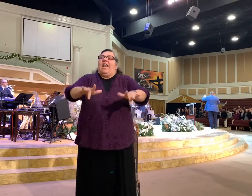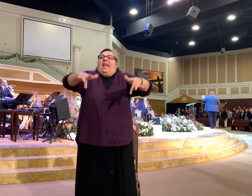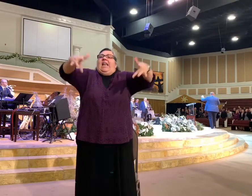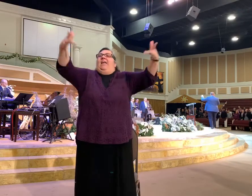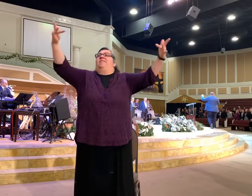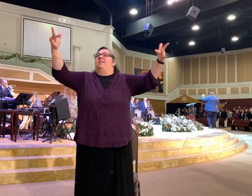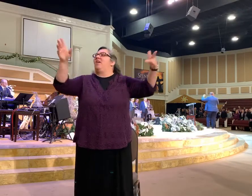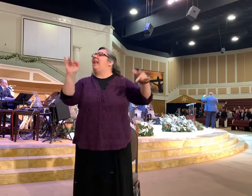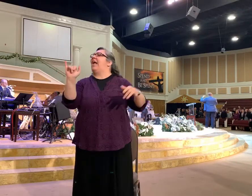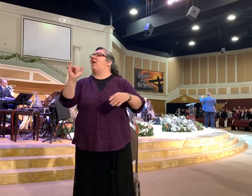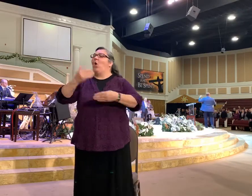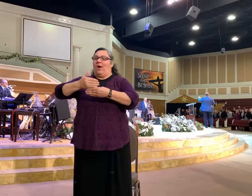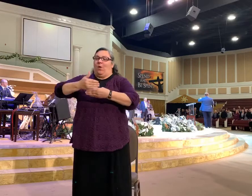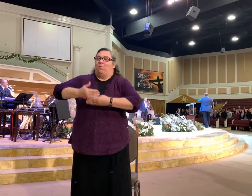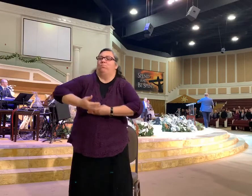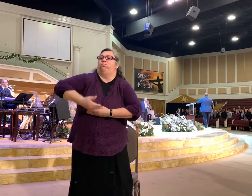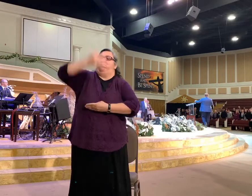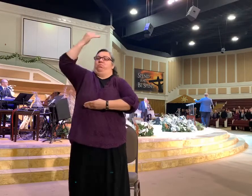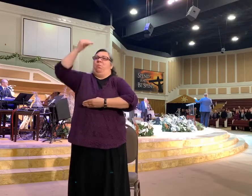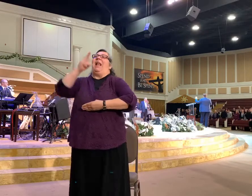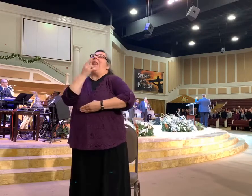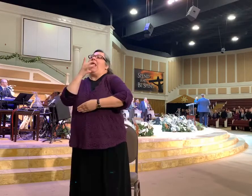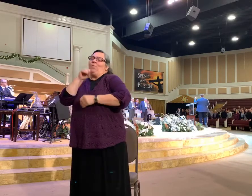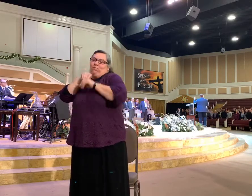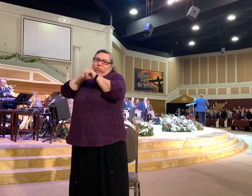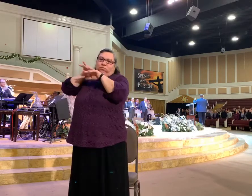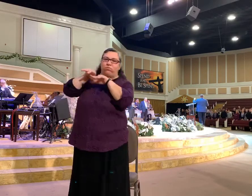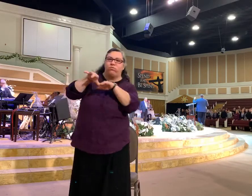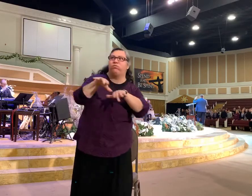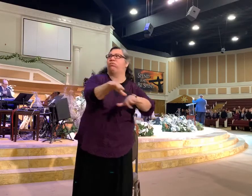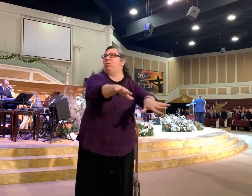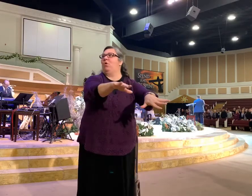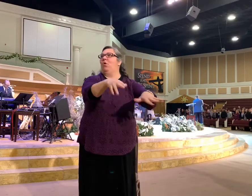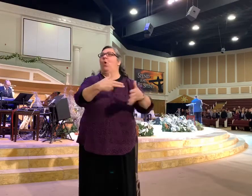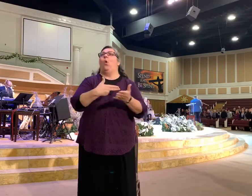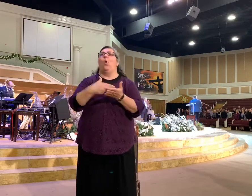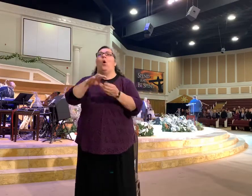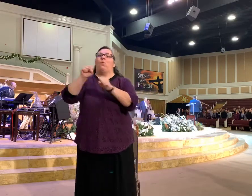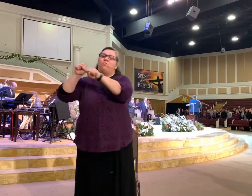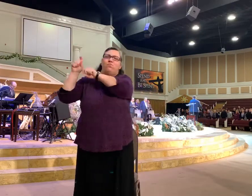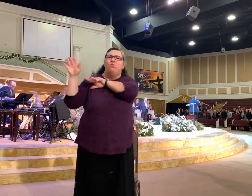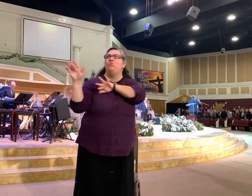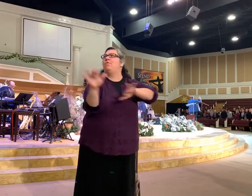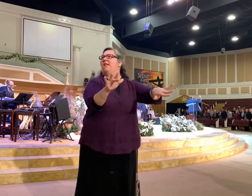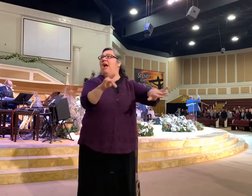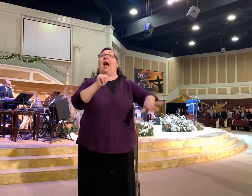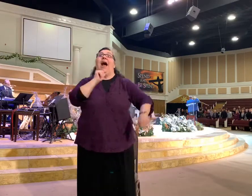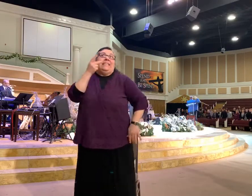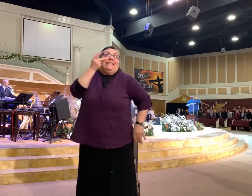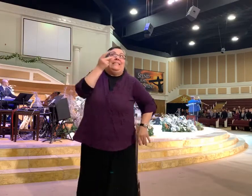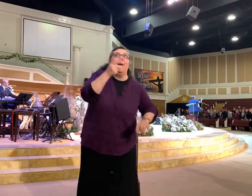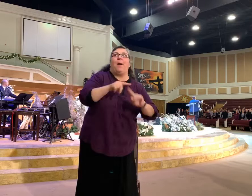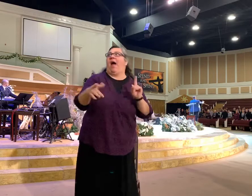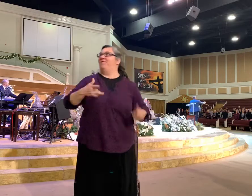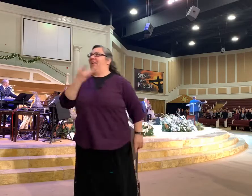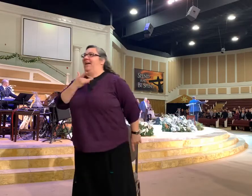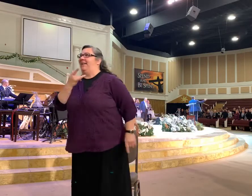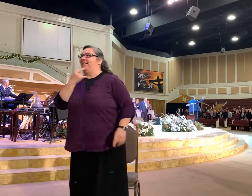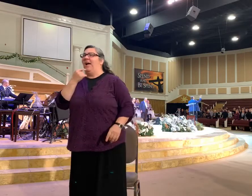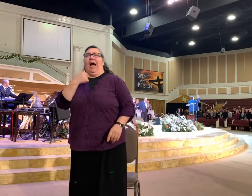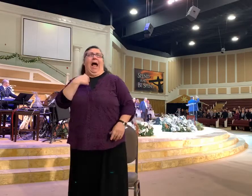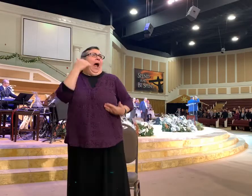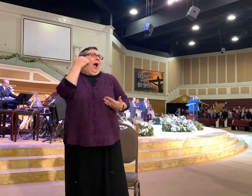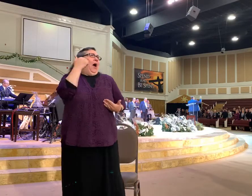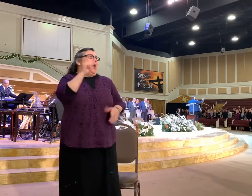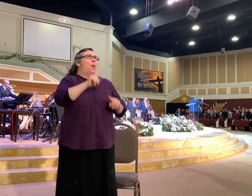in. Woo! And the Holy Ghost got to move it. And I didn't see it, but I felt it. I said, I don't know, but God's about to do something.